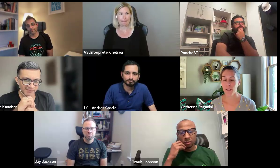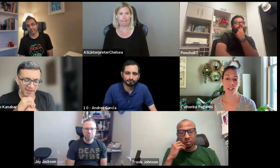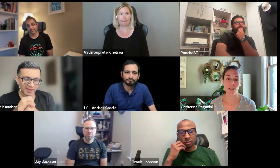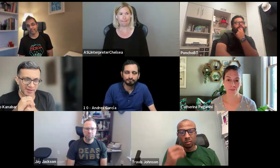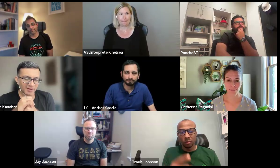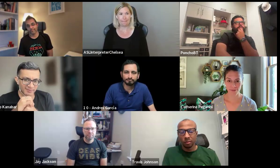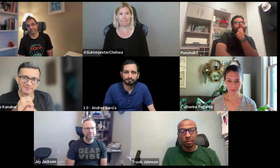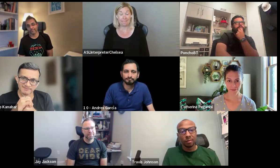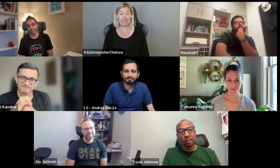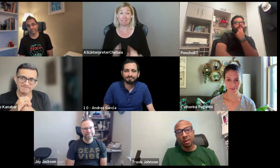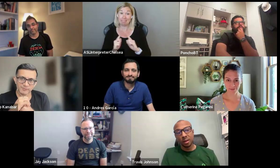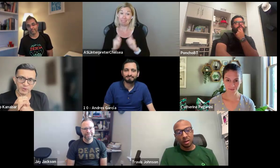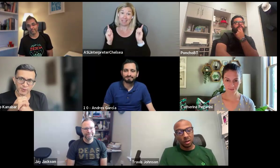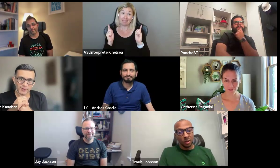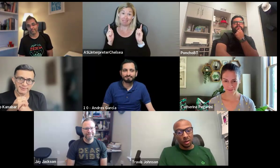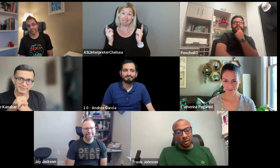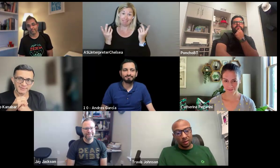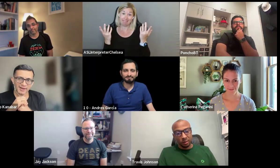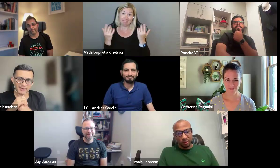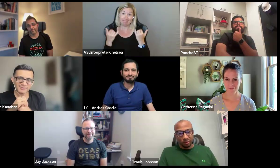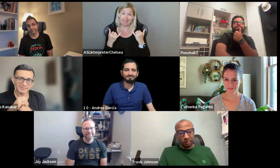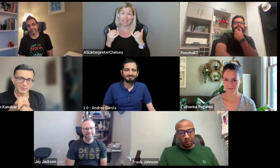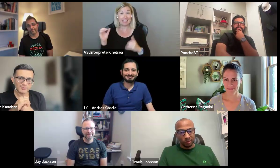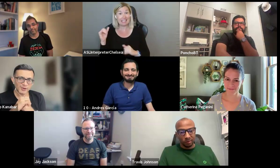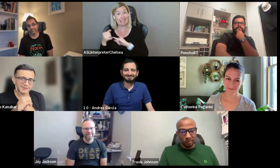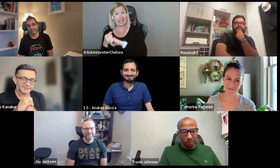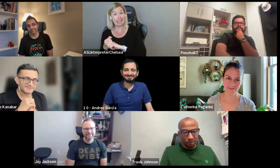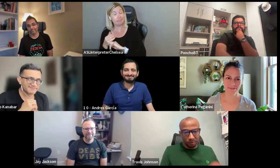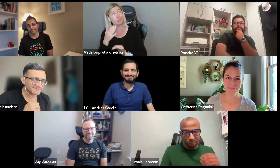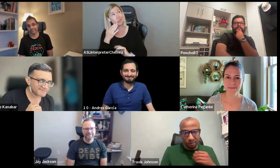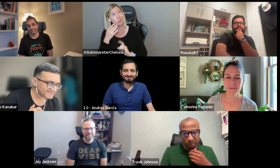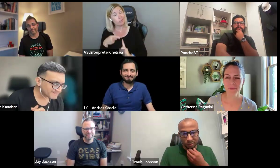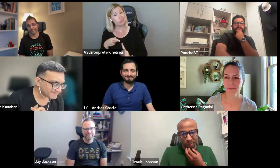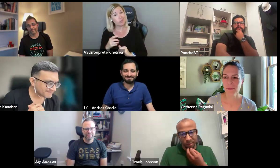but still. Good point. Yeah. Good point.